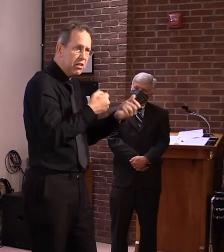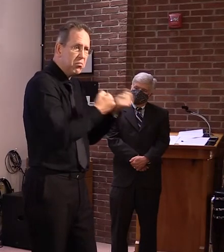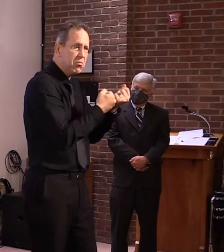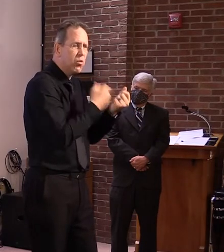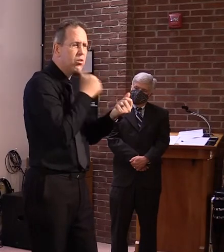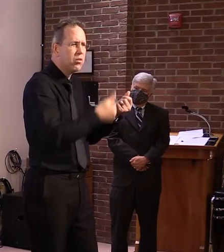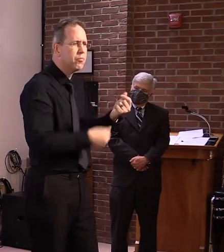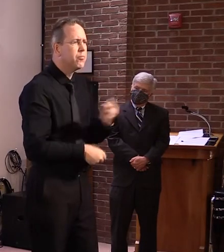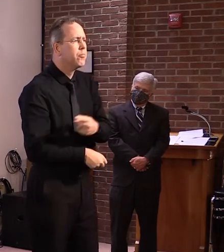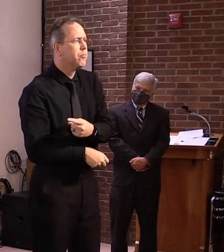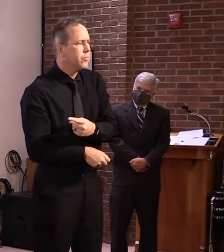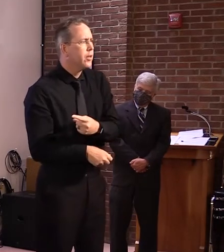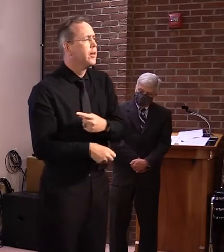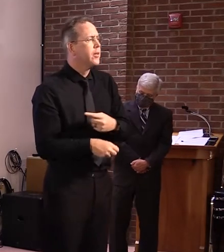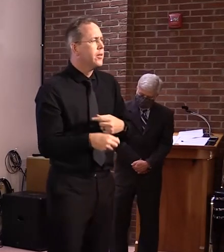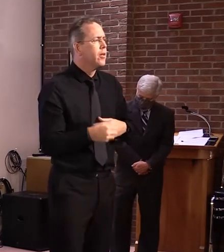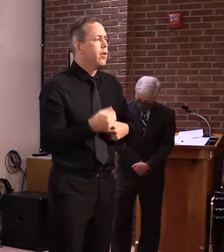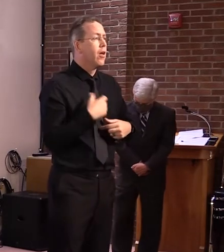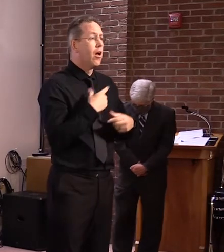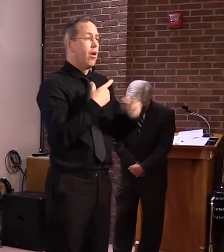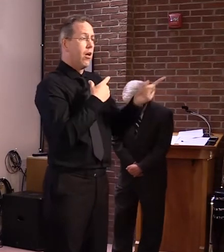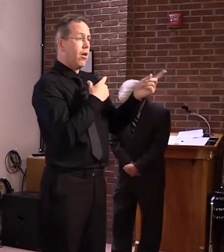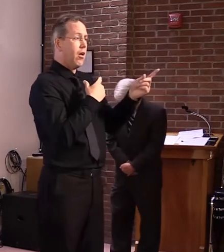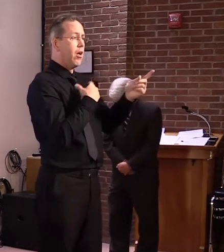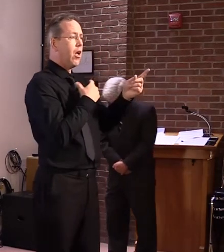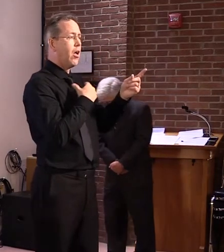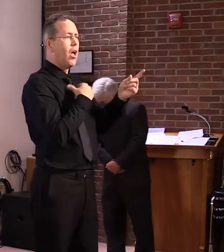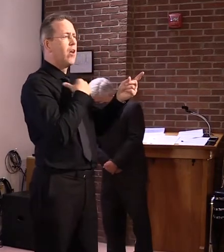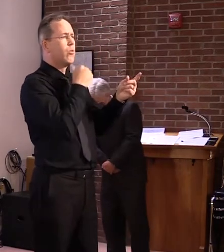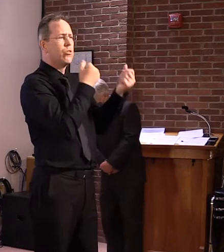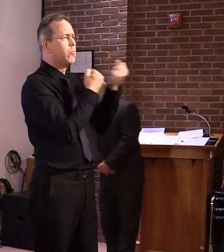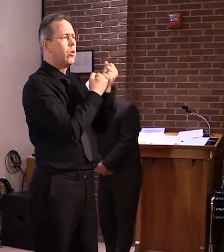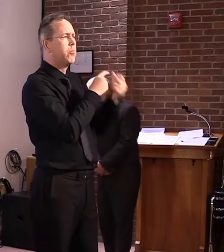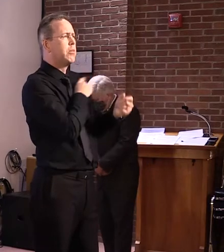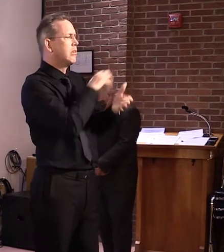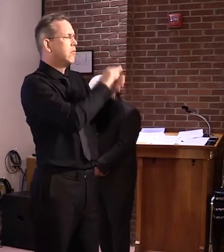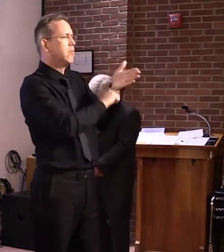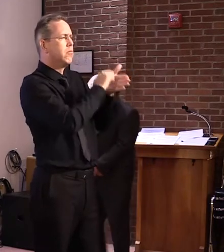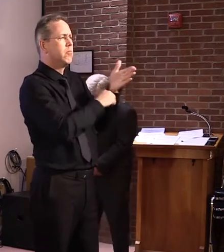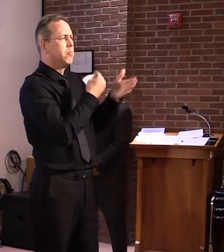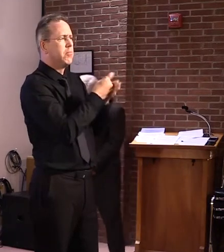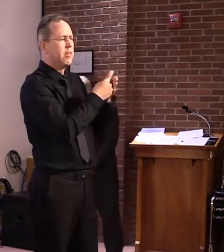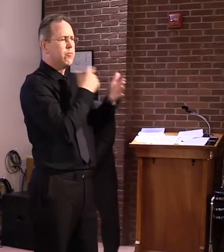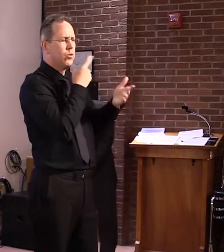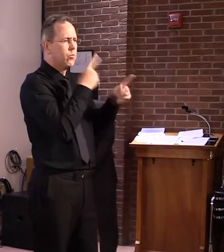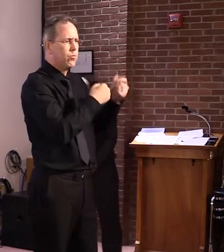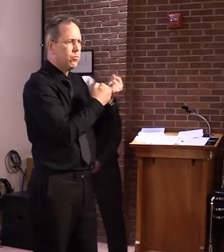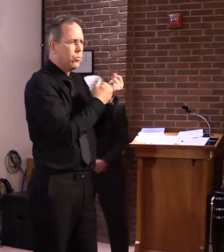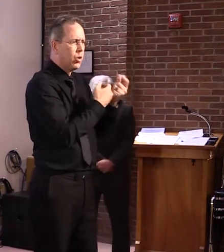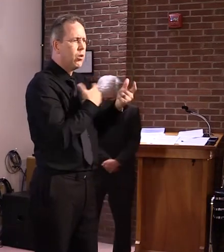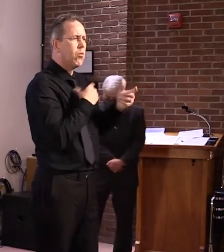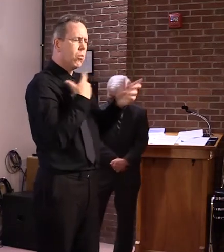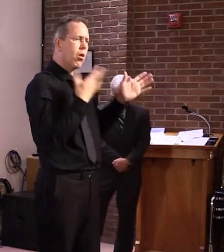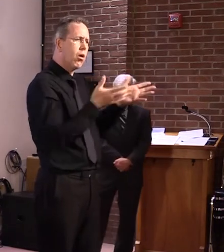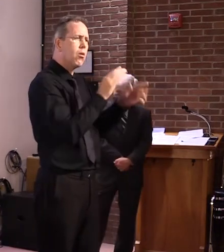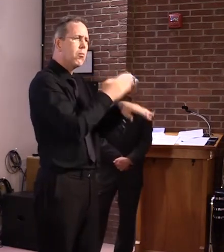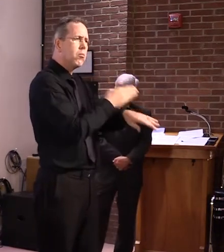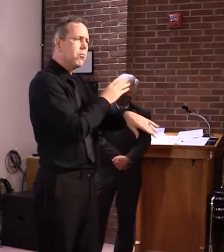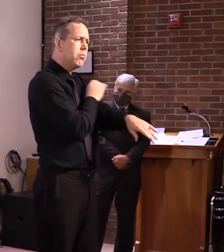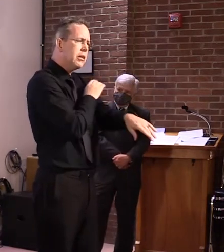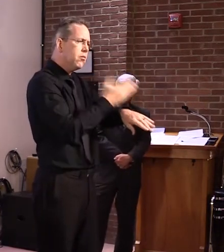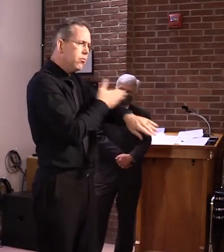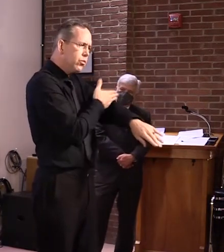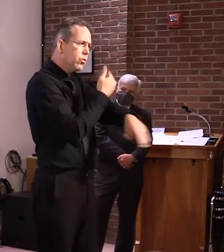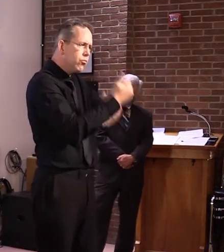the police. I believe that we should do things differently, that we have an opportunity to do that, but